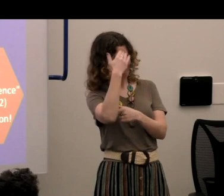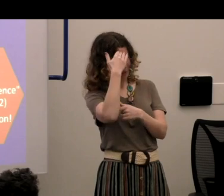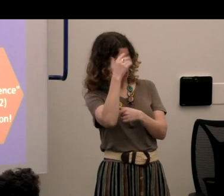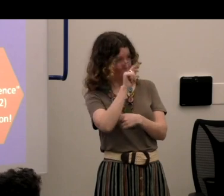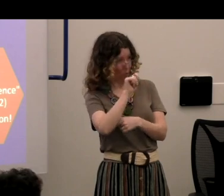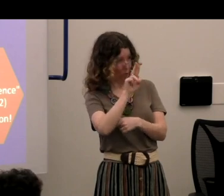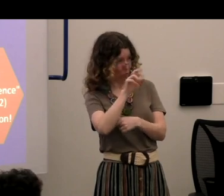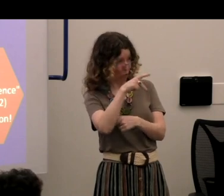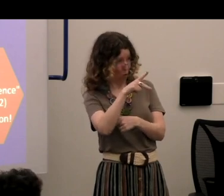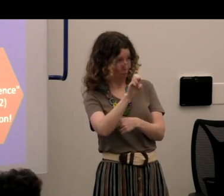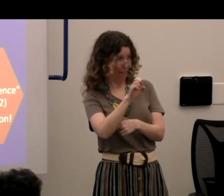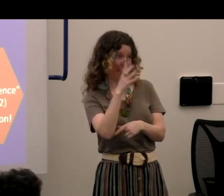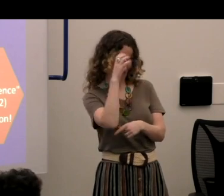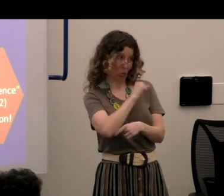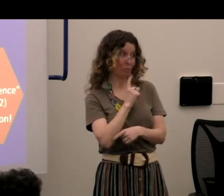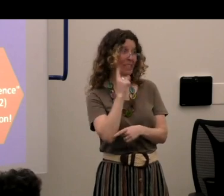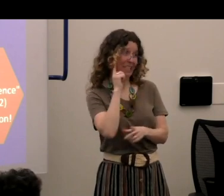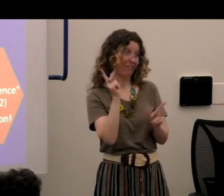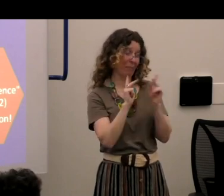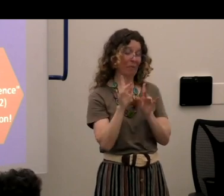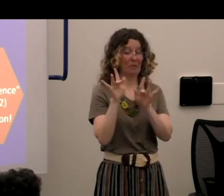they have tropes to them.